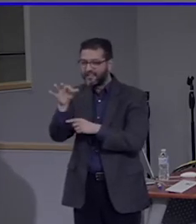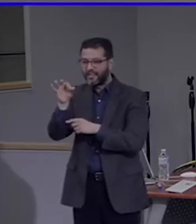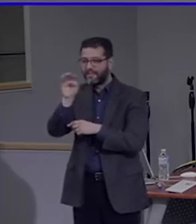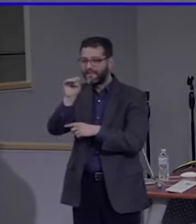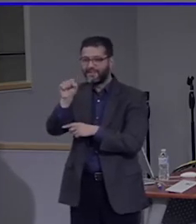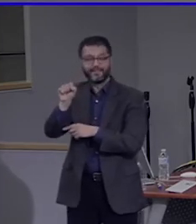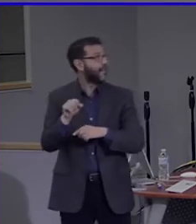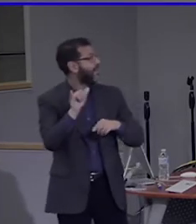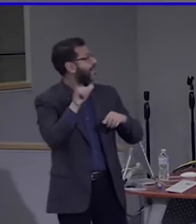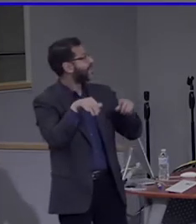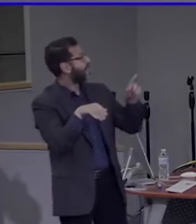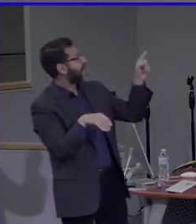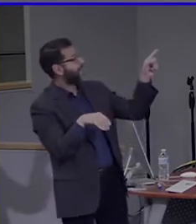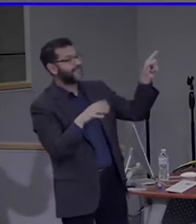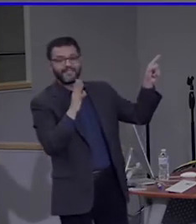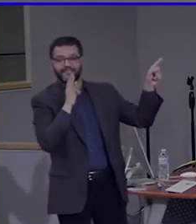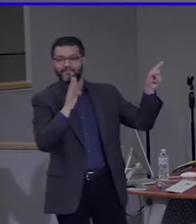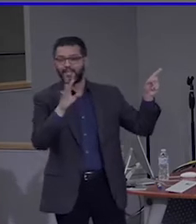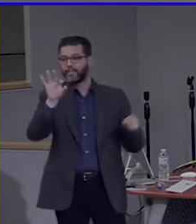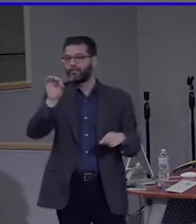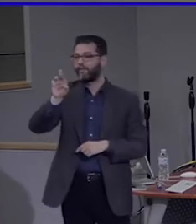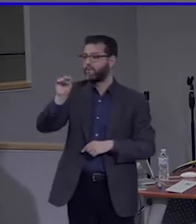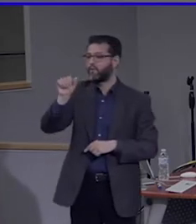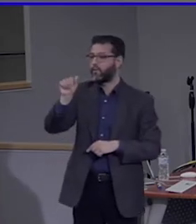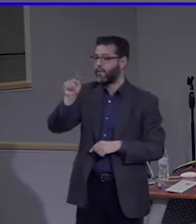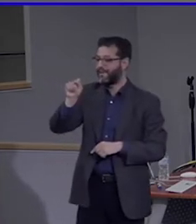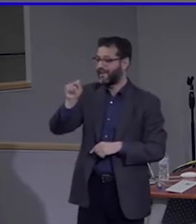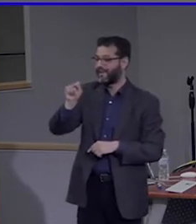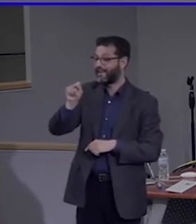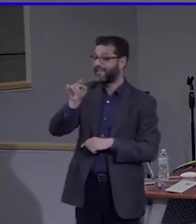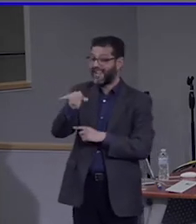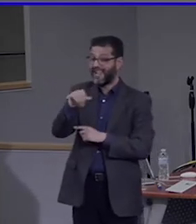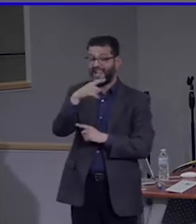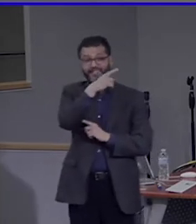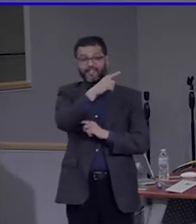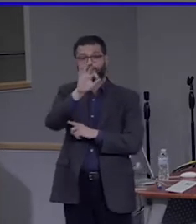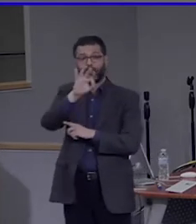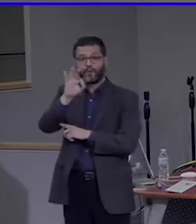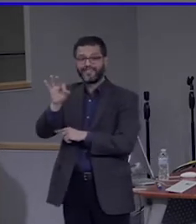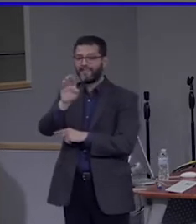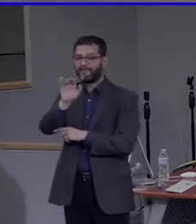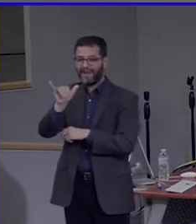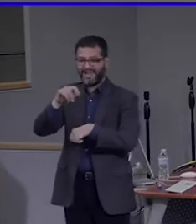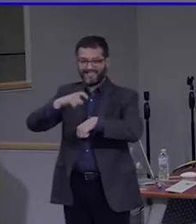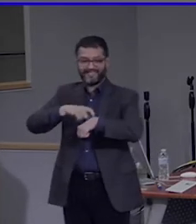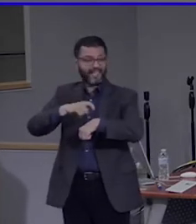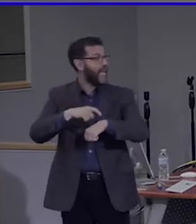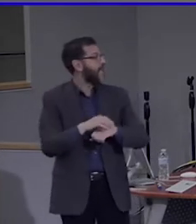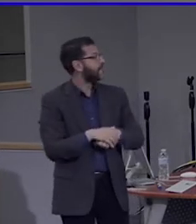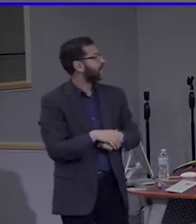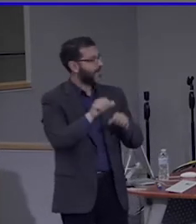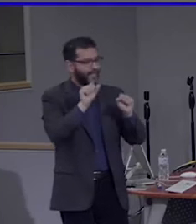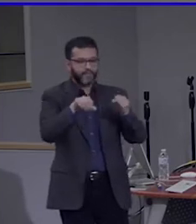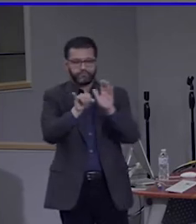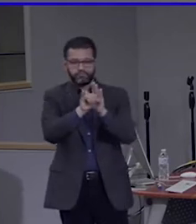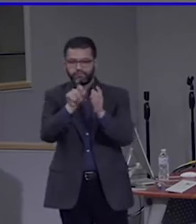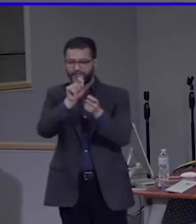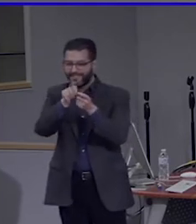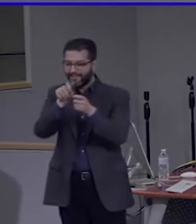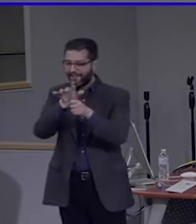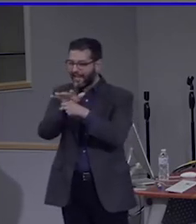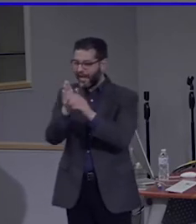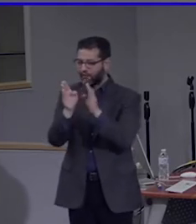formants for ba versus da this is frequency by time and what you can see is this little area here that's 30